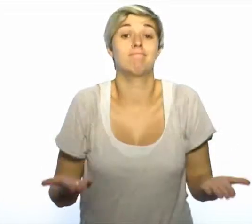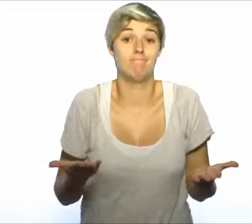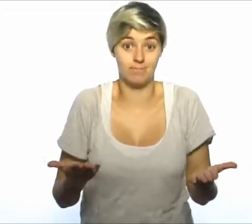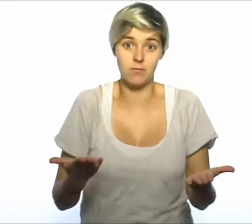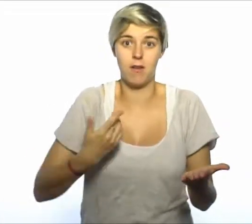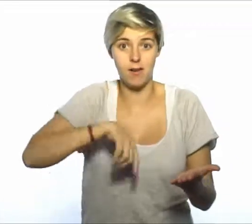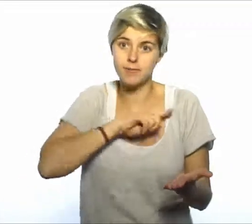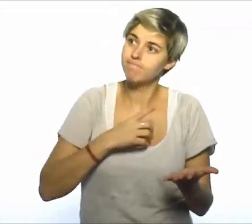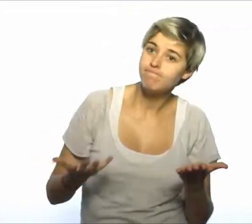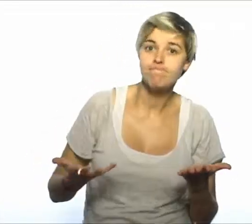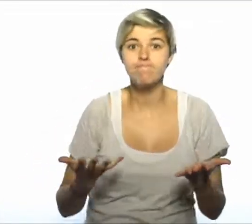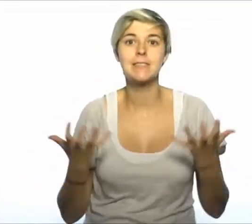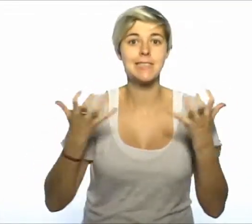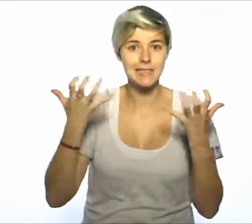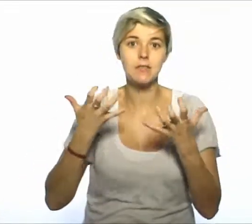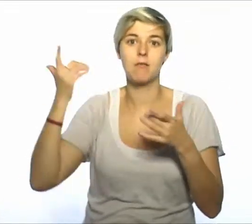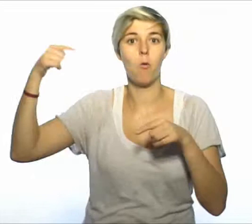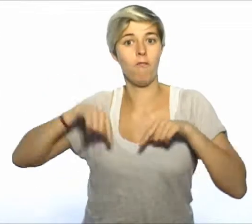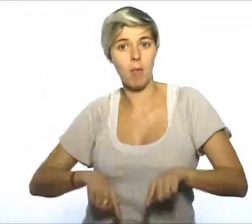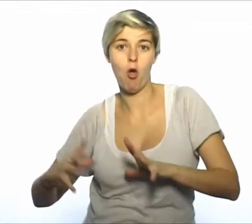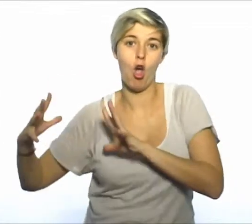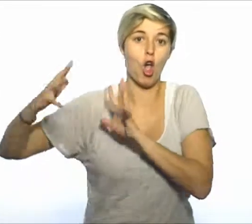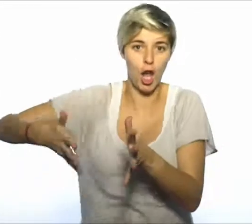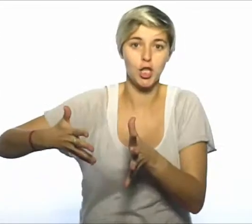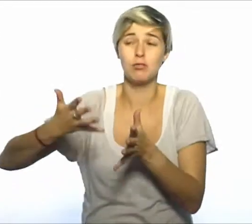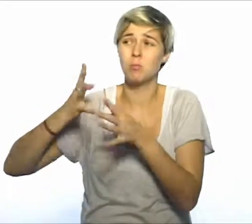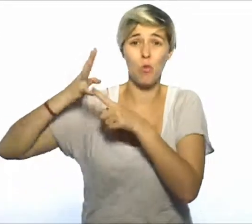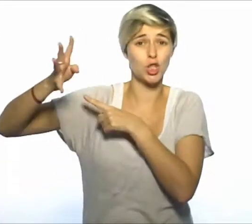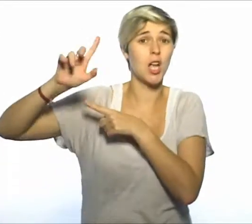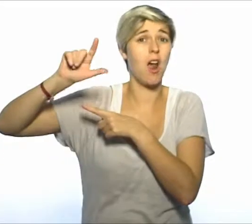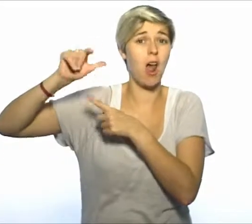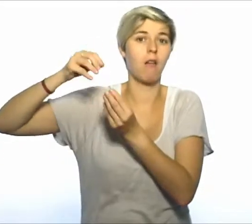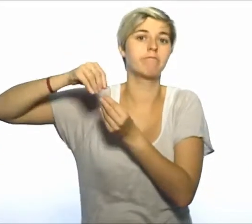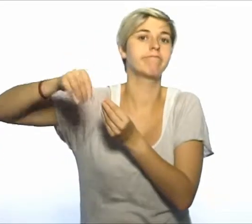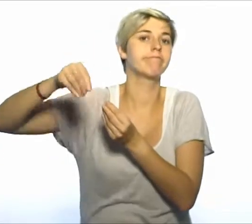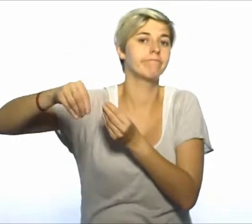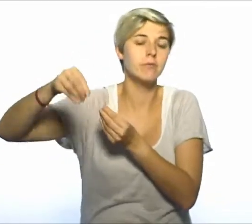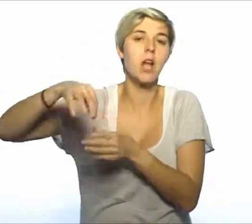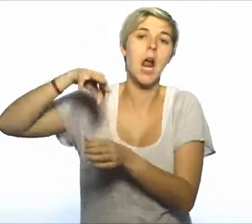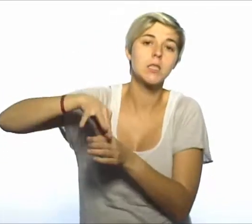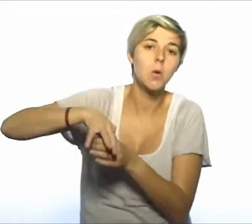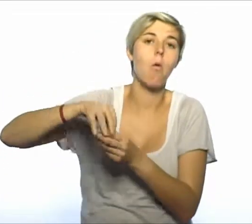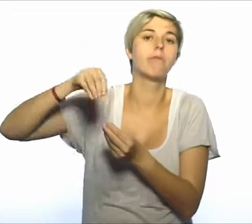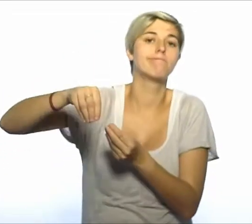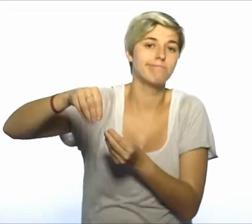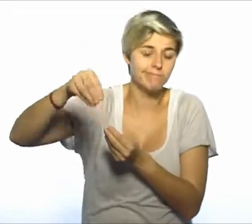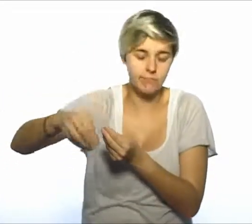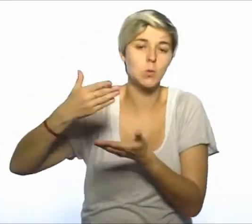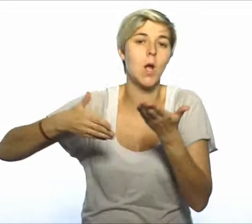continues to develop. We still aim at signing agreements with the government, but due to elections, the project